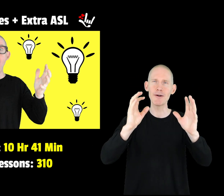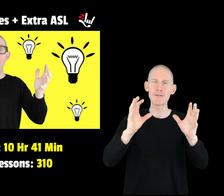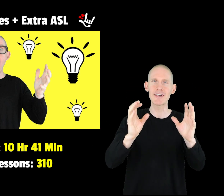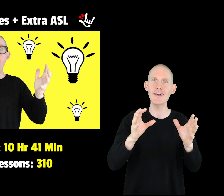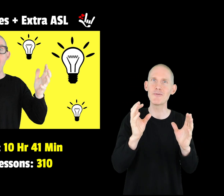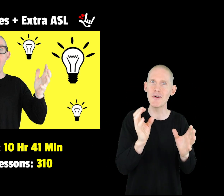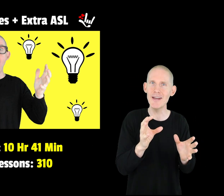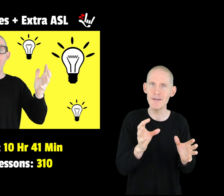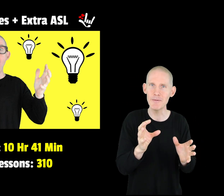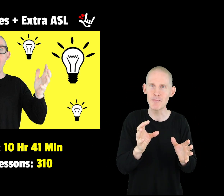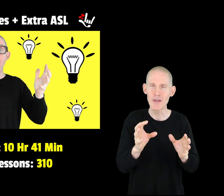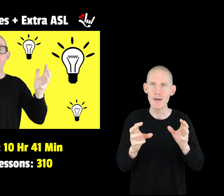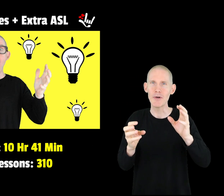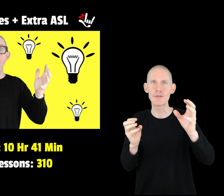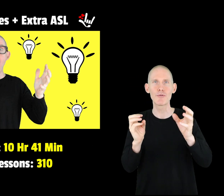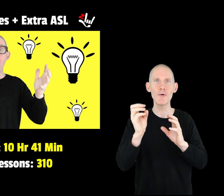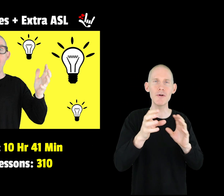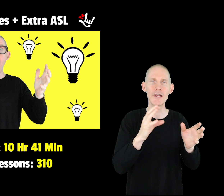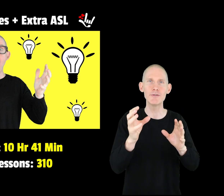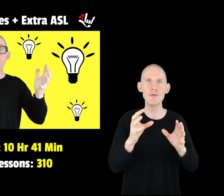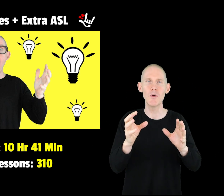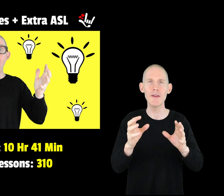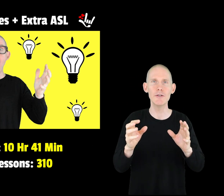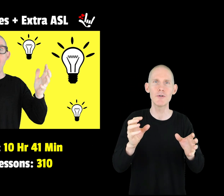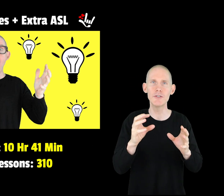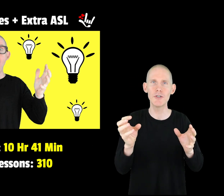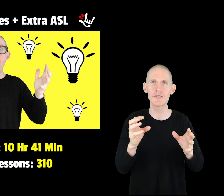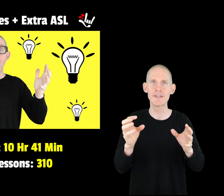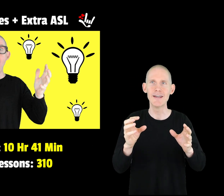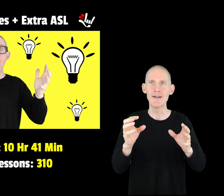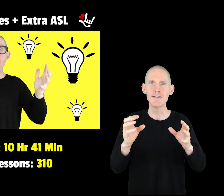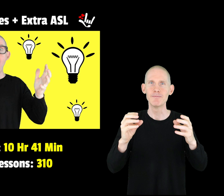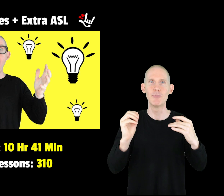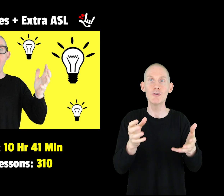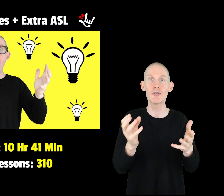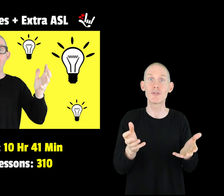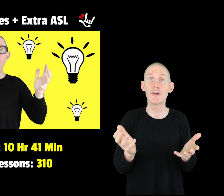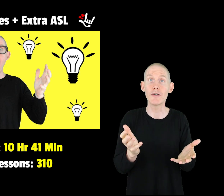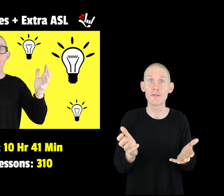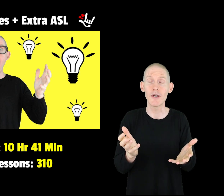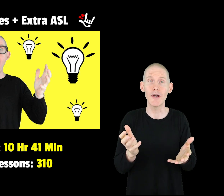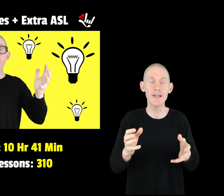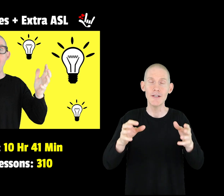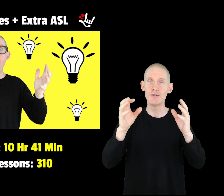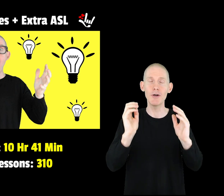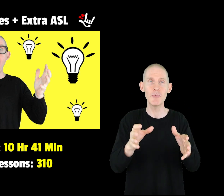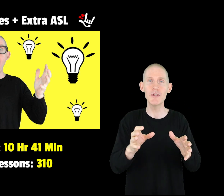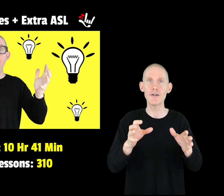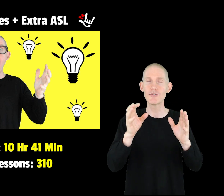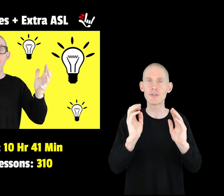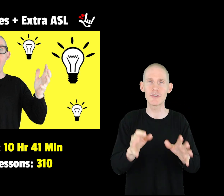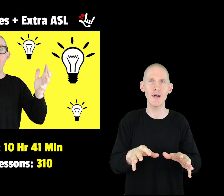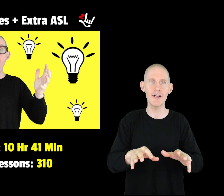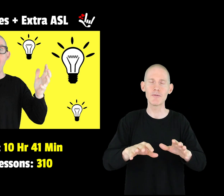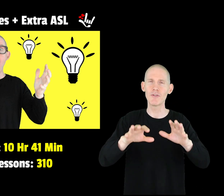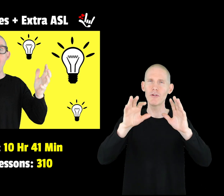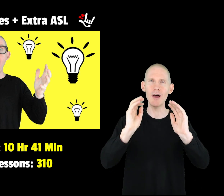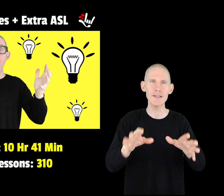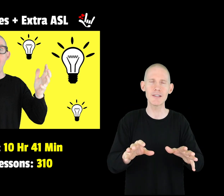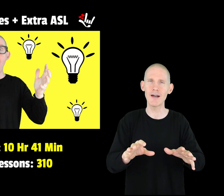It's kind of random, but it's thrown at you in a way that you can just boost your skills, all right? Jump in there, sign, lots of